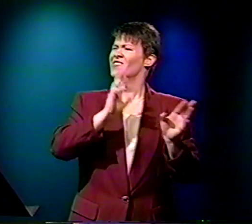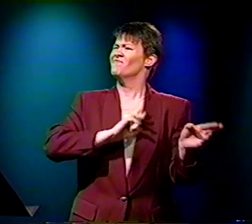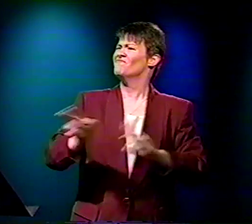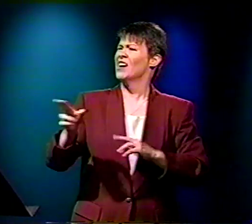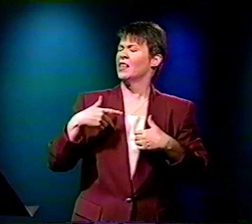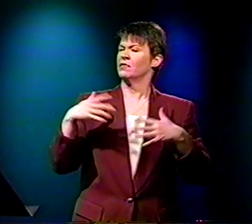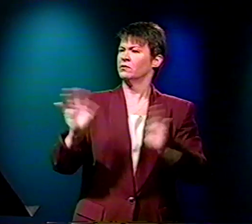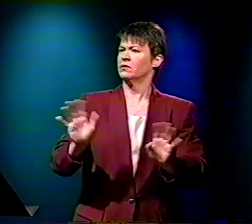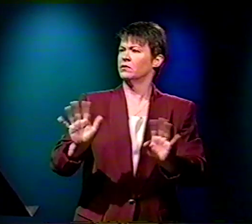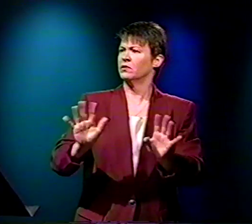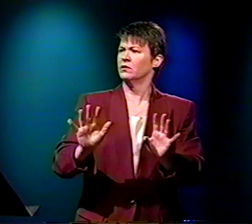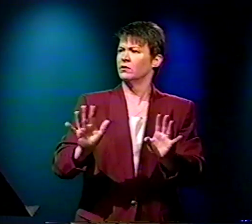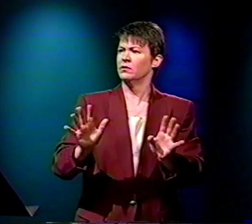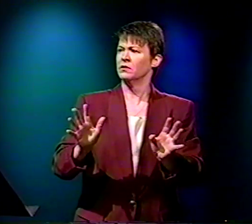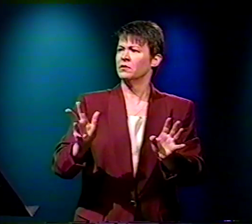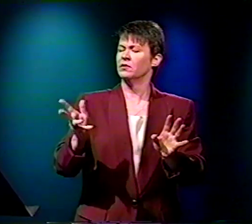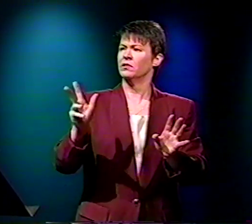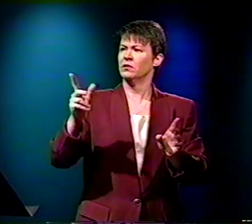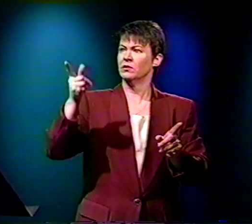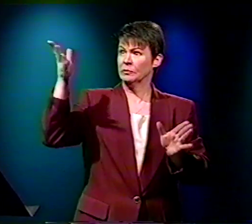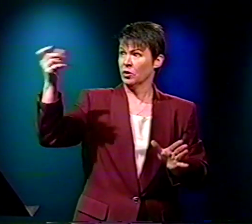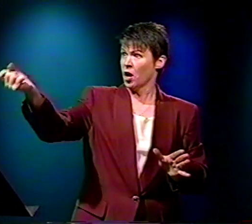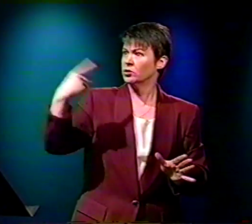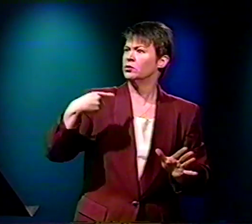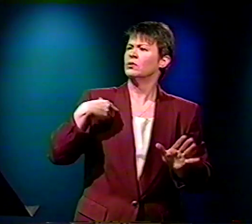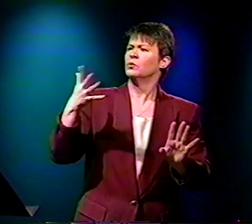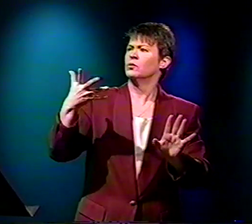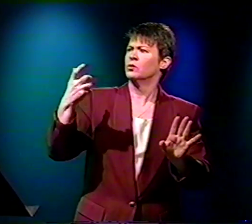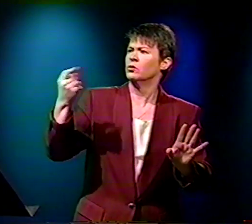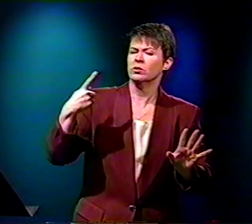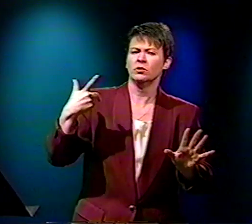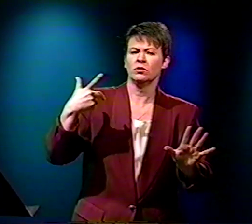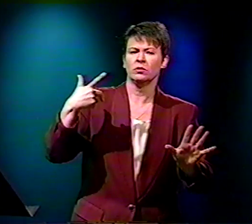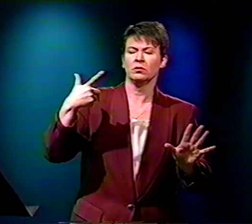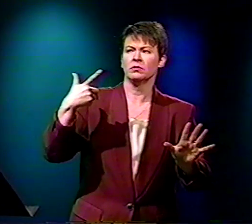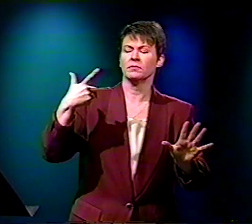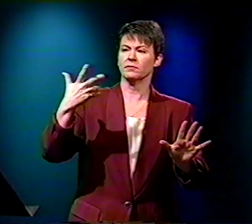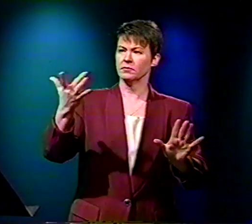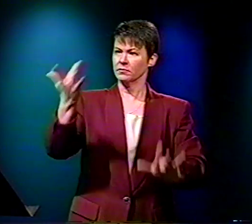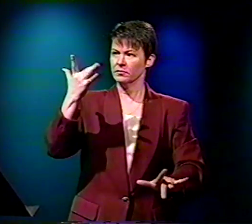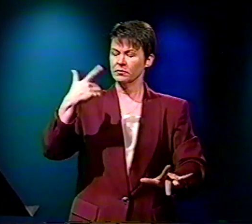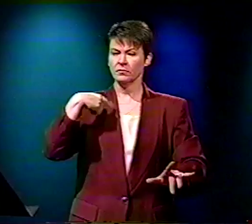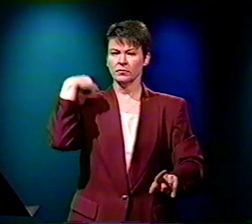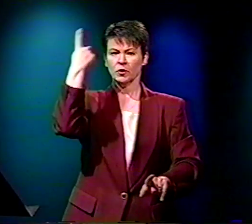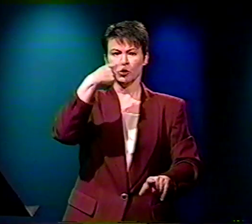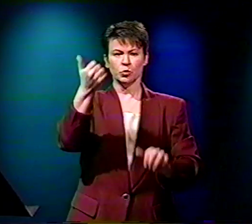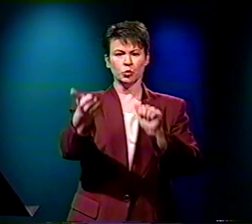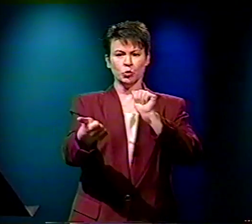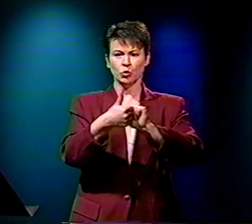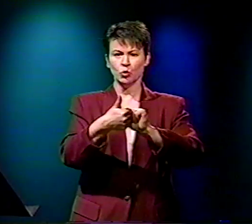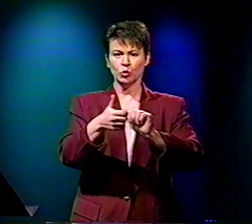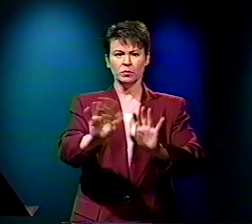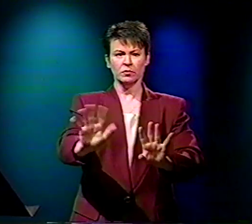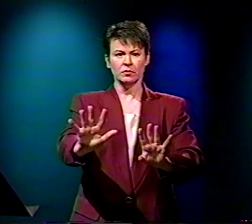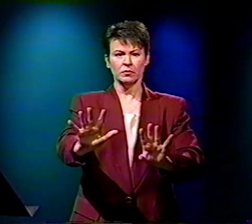sudden at the end they say, this question is directed to you, the deaf person. And all of a sudden the deaf person kind of sits up and is like, oh, this question is for me? I mean, talk about make me